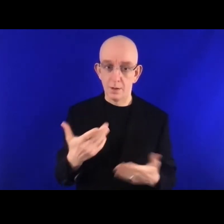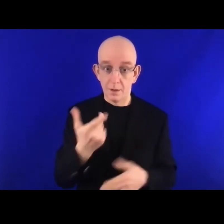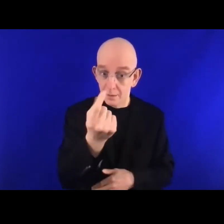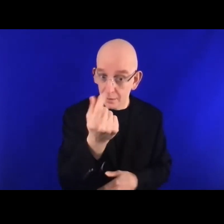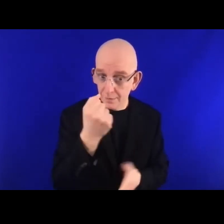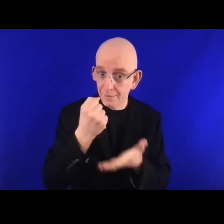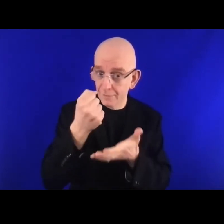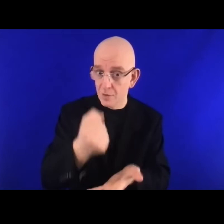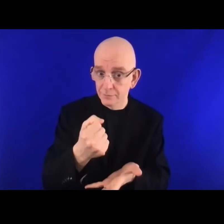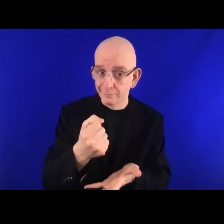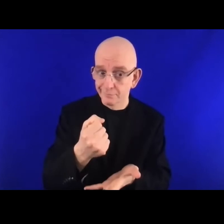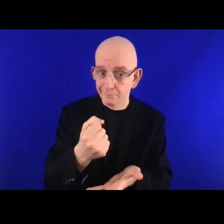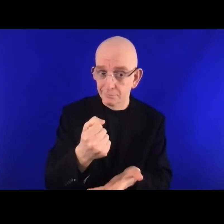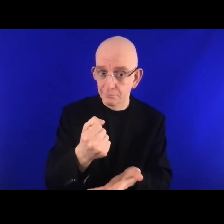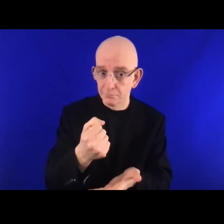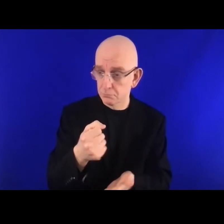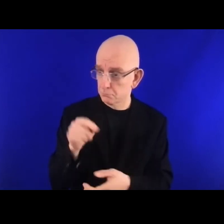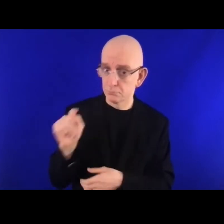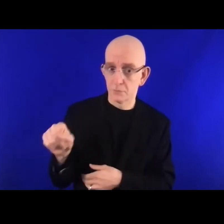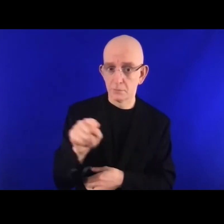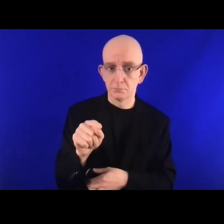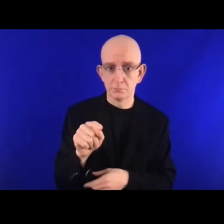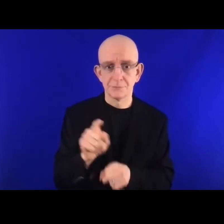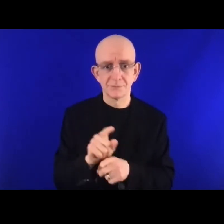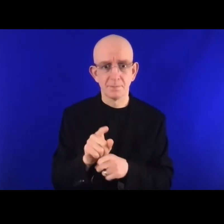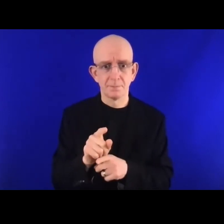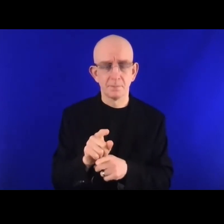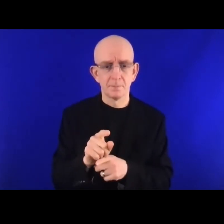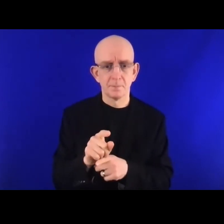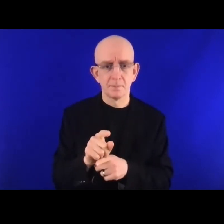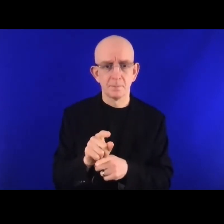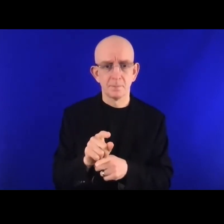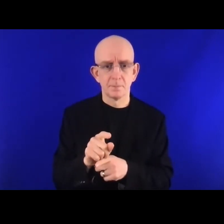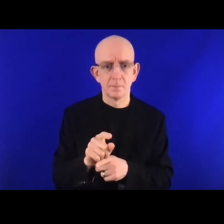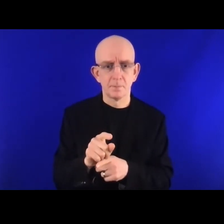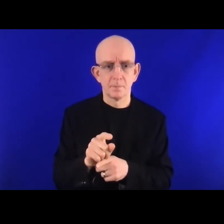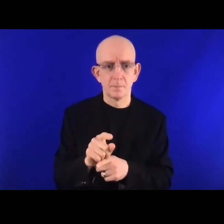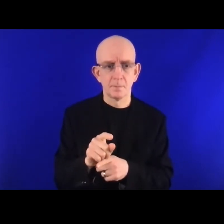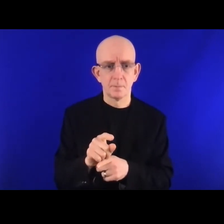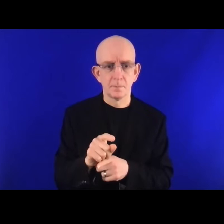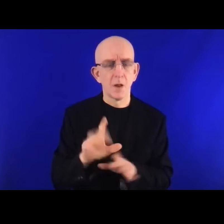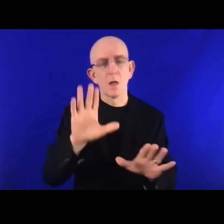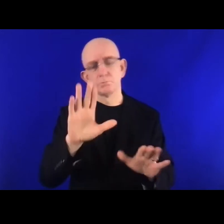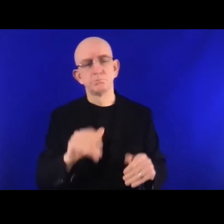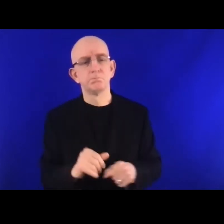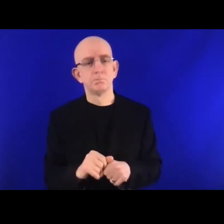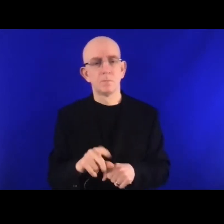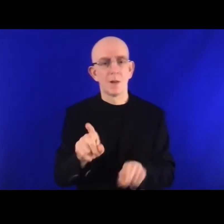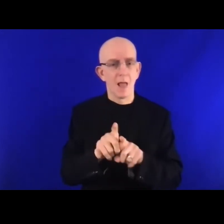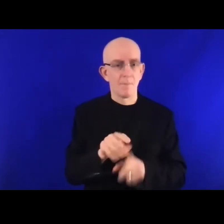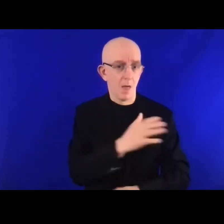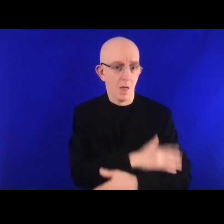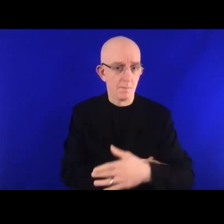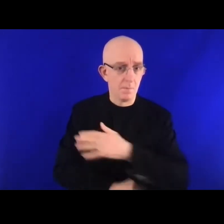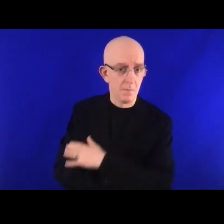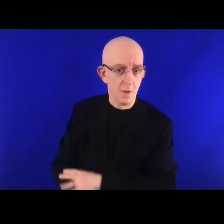and legs, that they, you know, play any sport, they have a lot of fans and people go there and watch them. But you know, when I see that I went